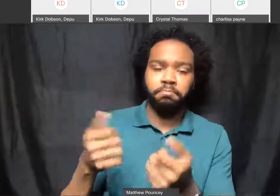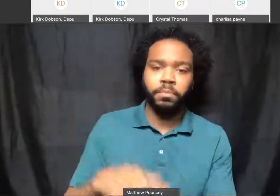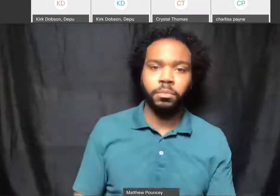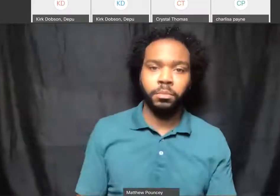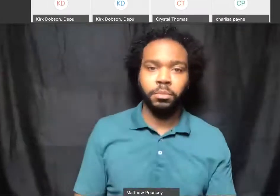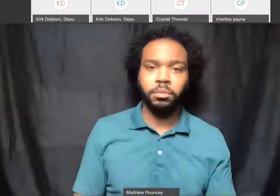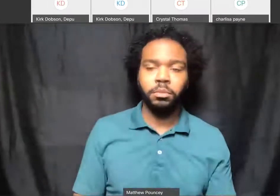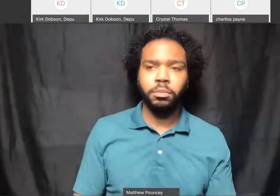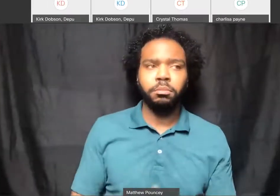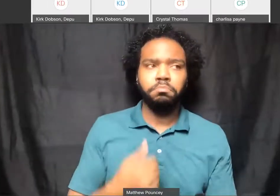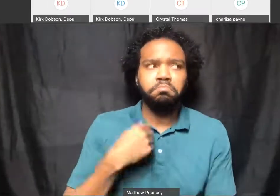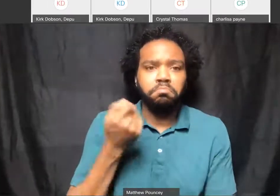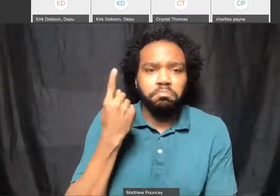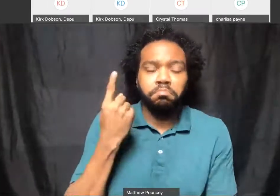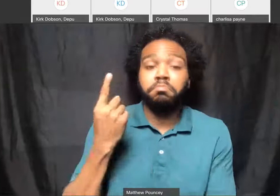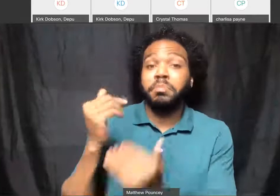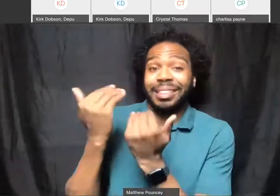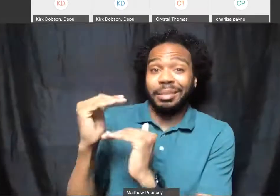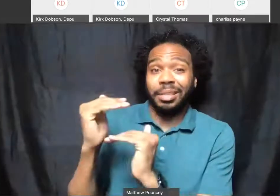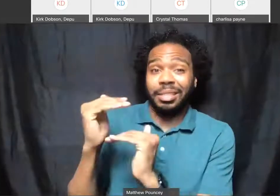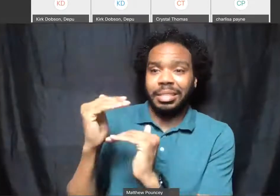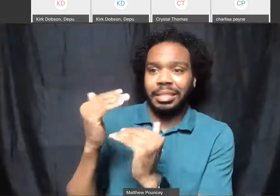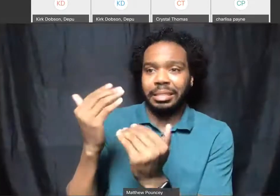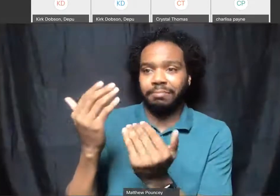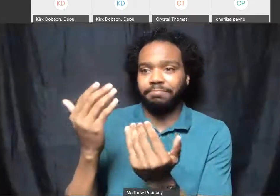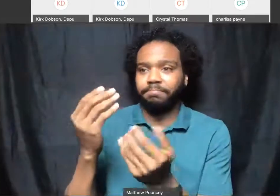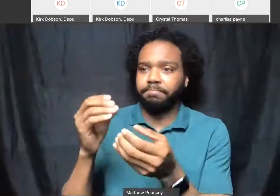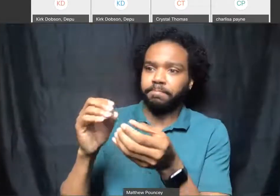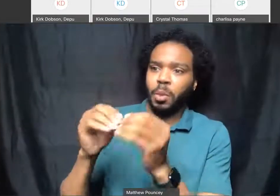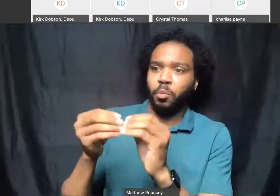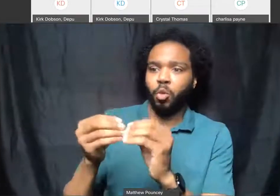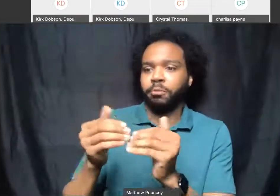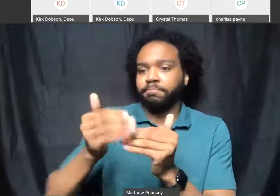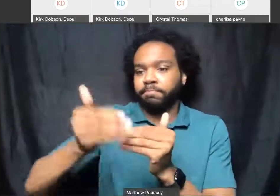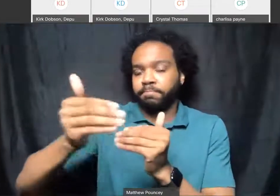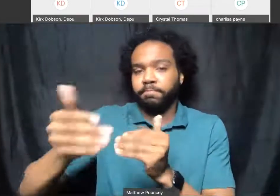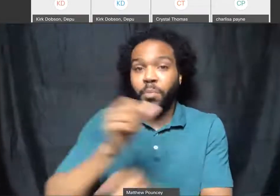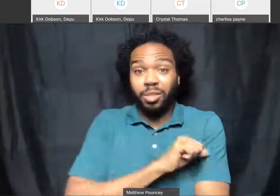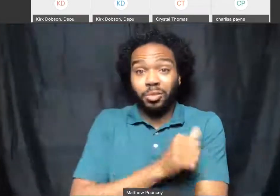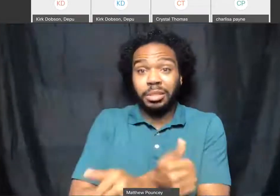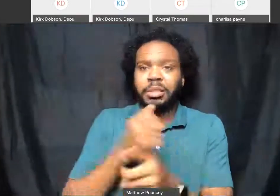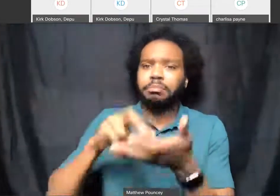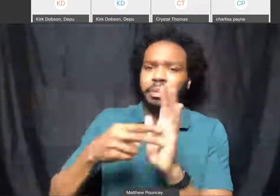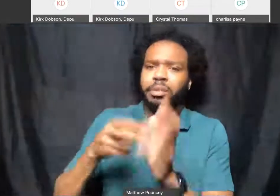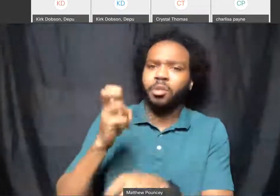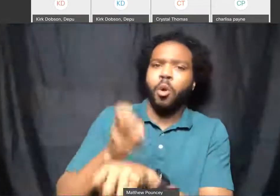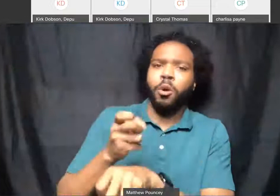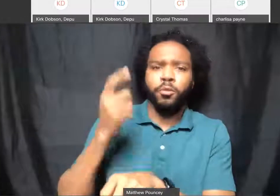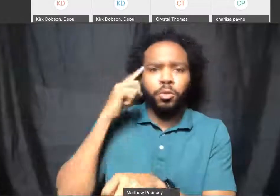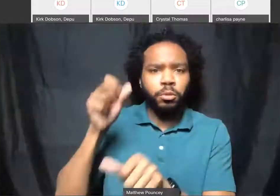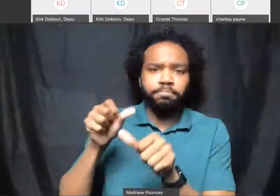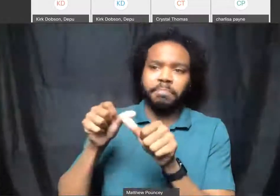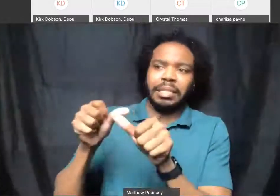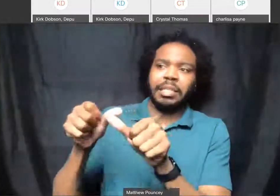by limiting the number of periods that it's authorized, it makes maintaining the service until people can